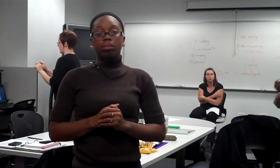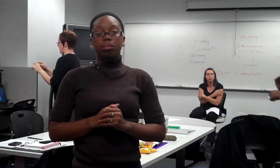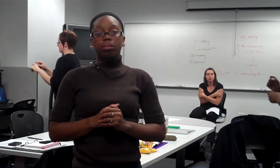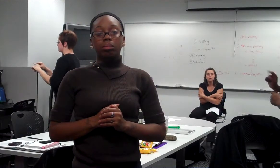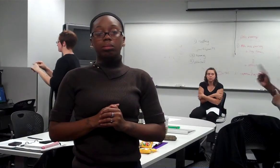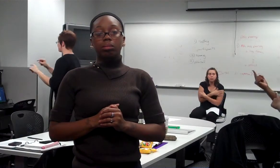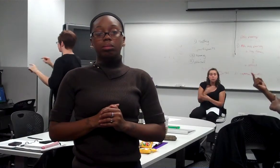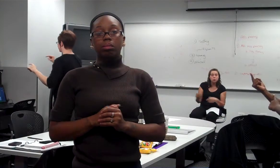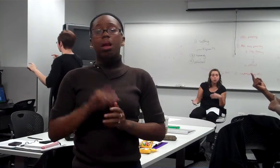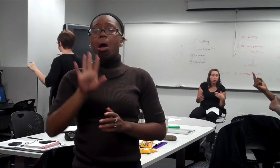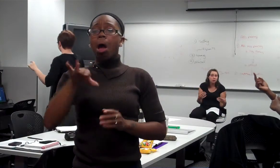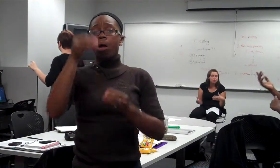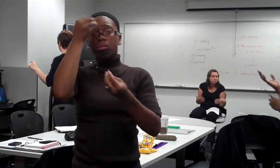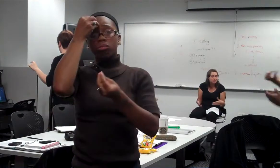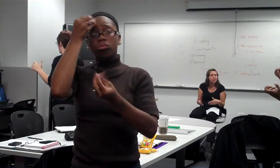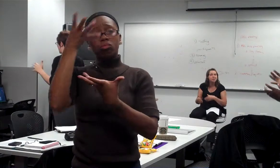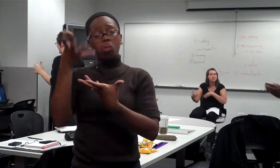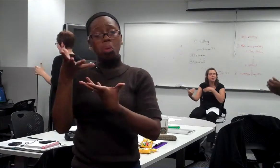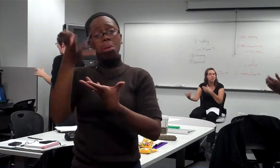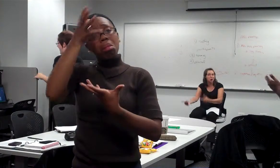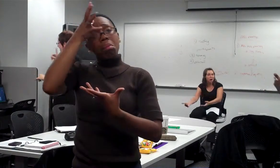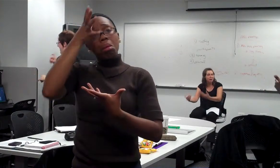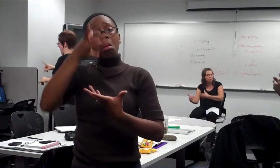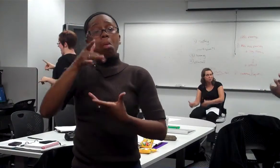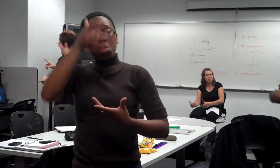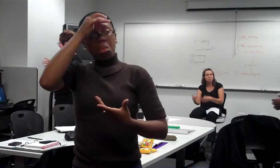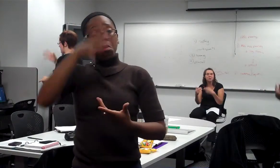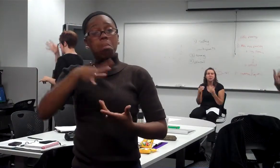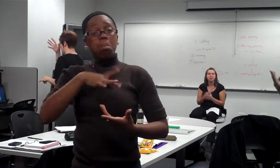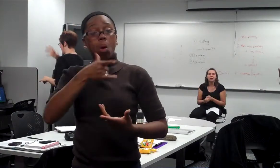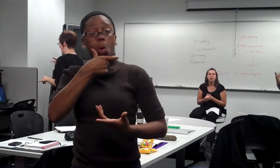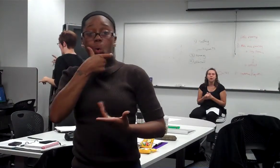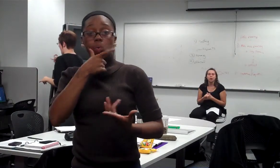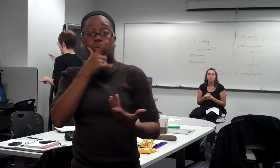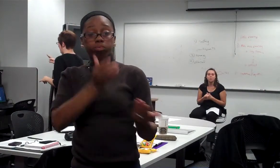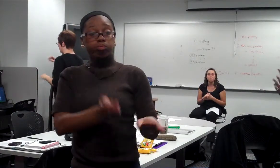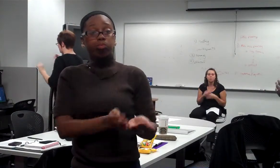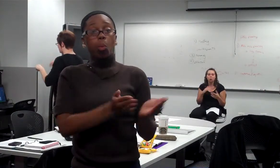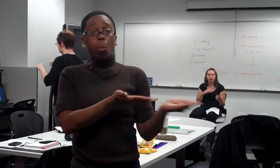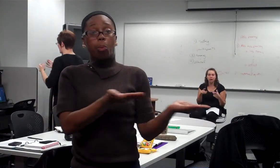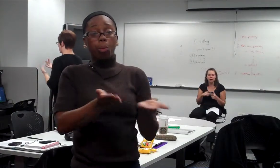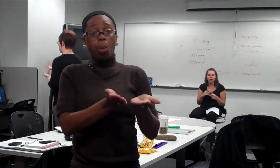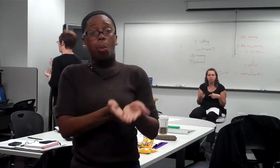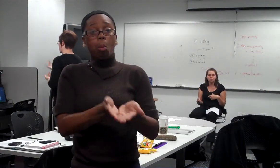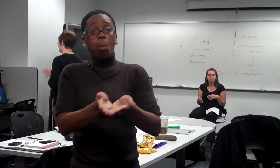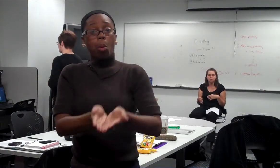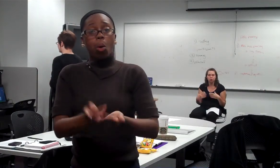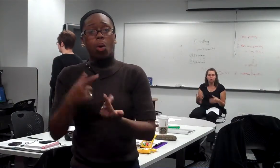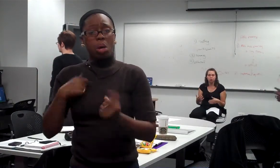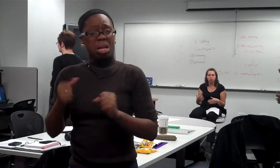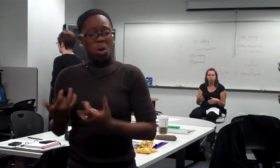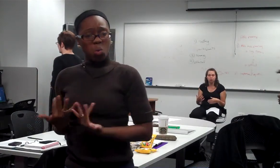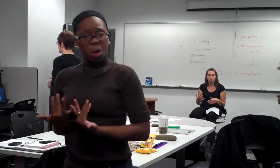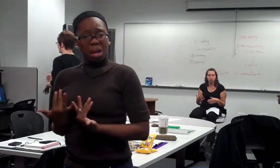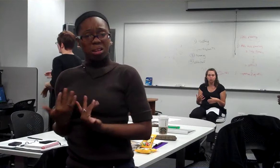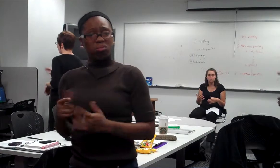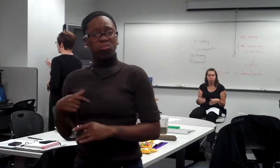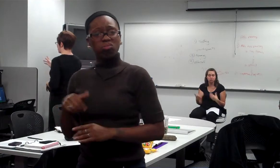boats, maybe we could wait a few seconds and go after them. Brian and I have been canoeing many